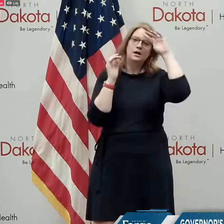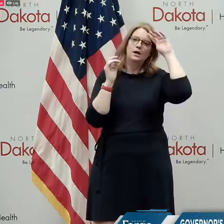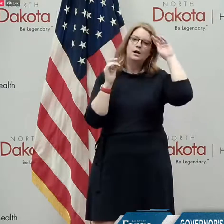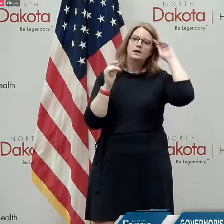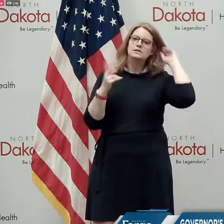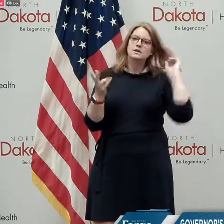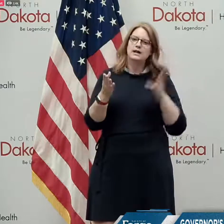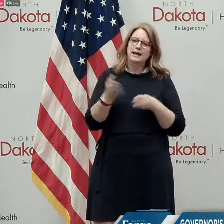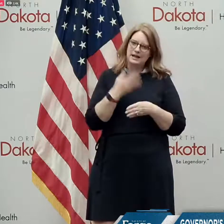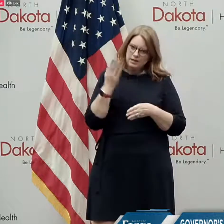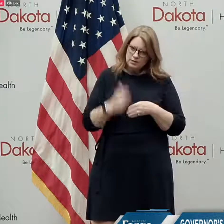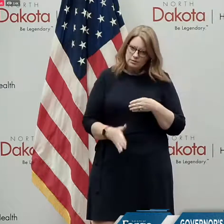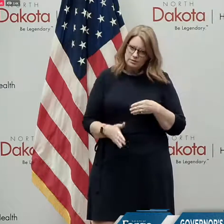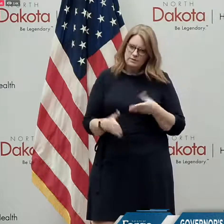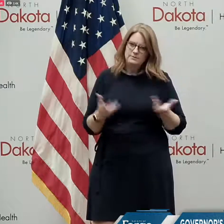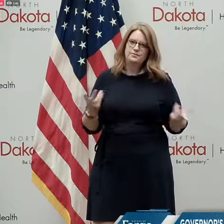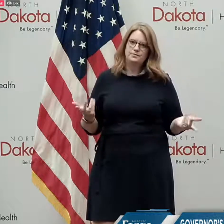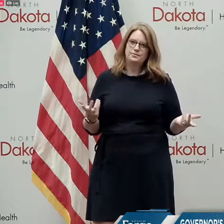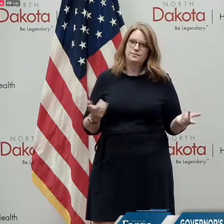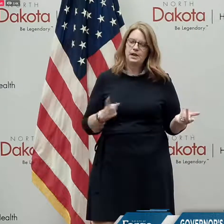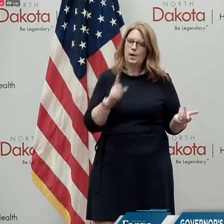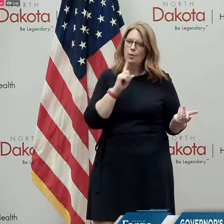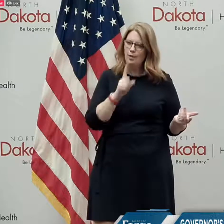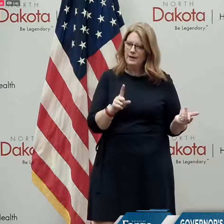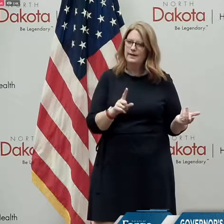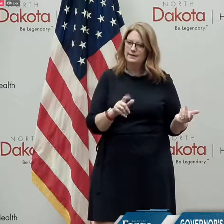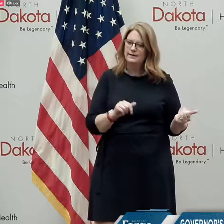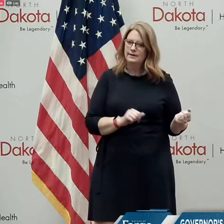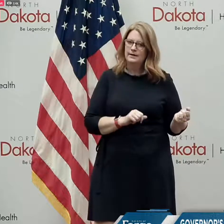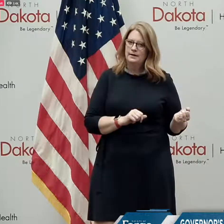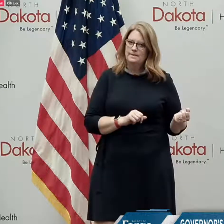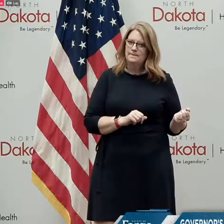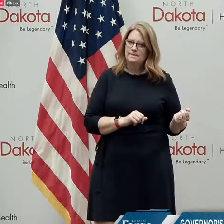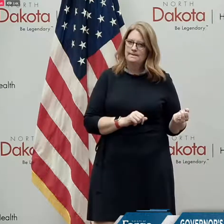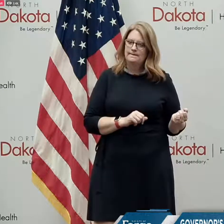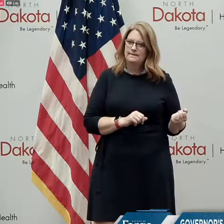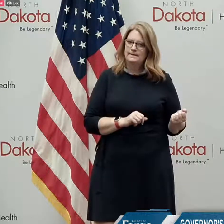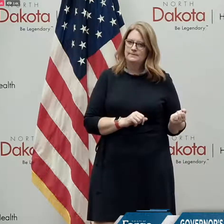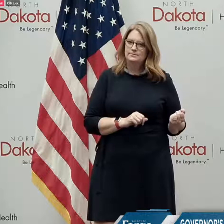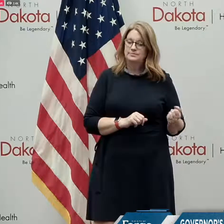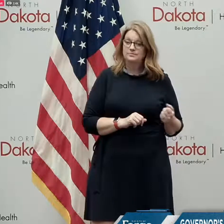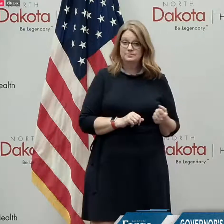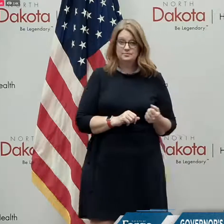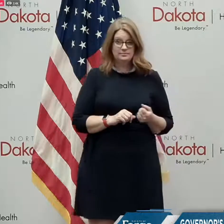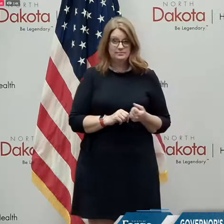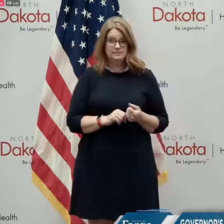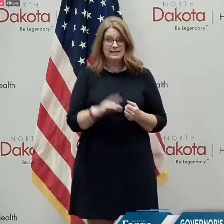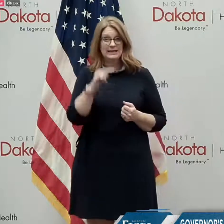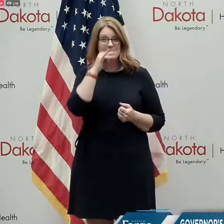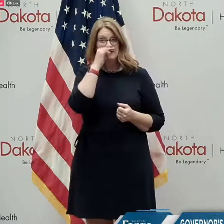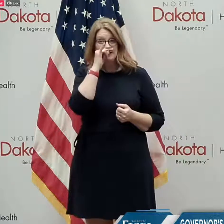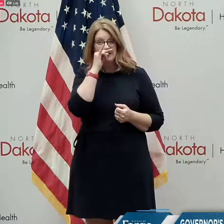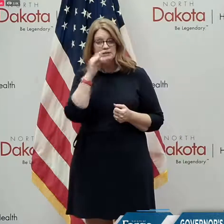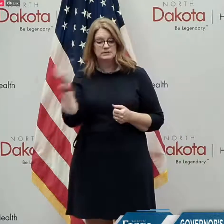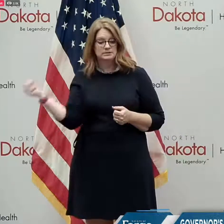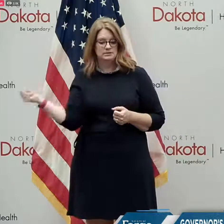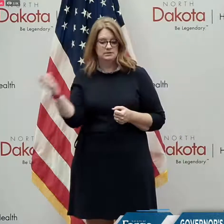today, I do want to say that getting kids in school is one thing.